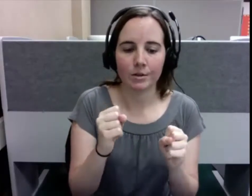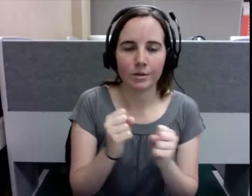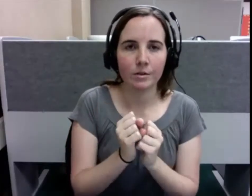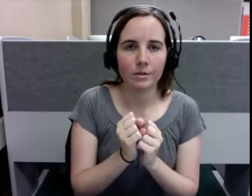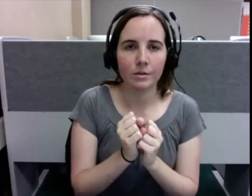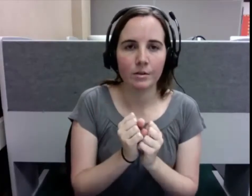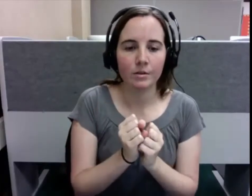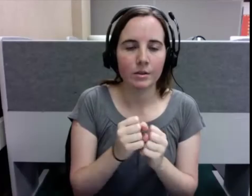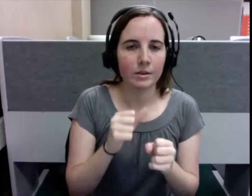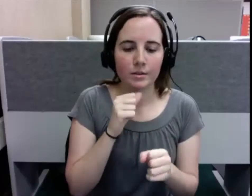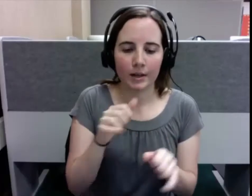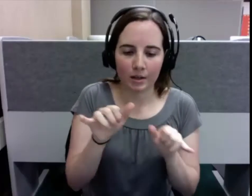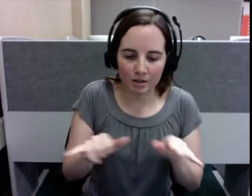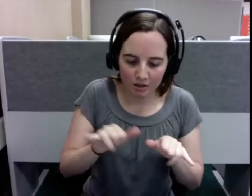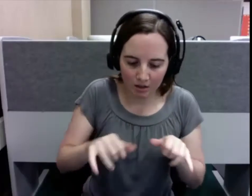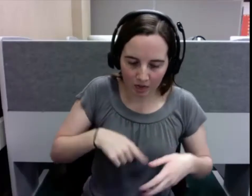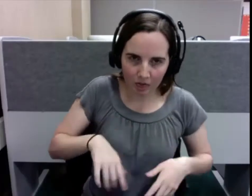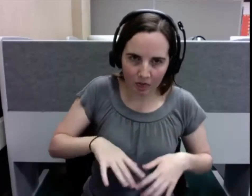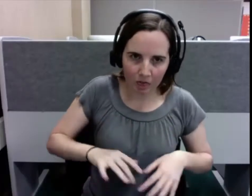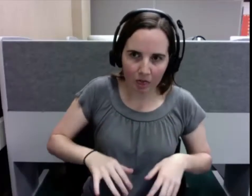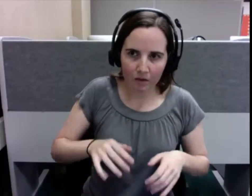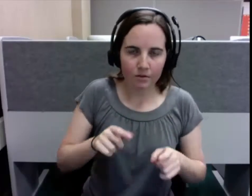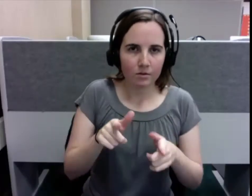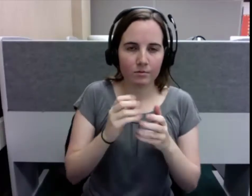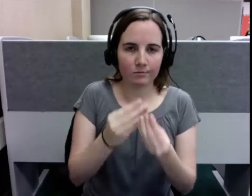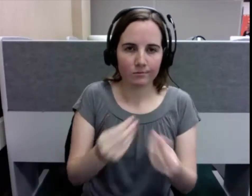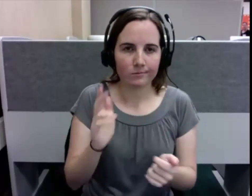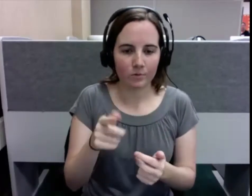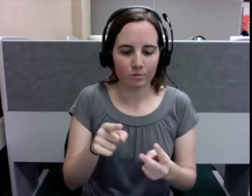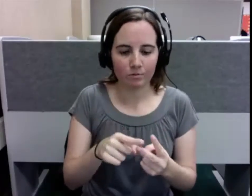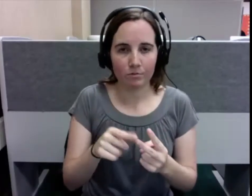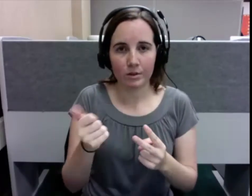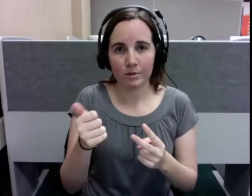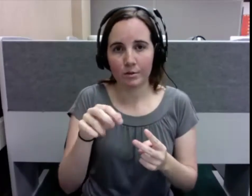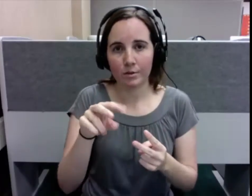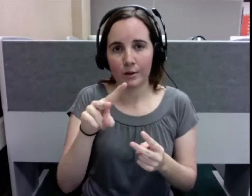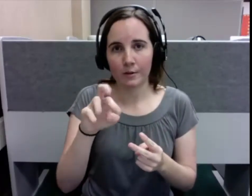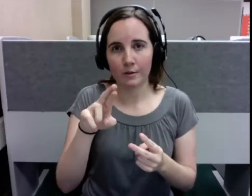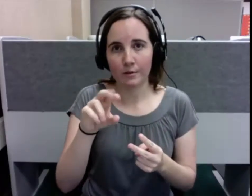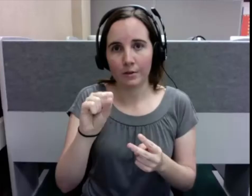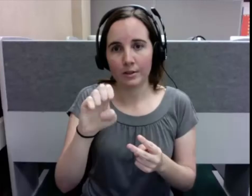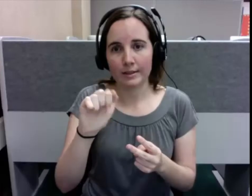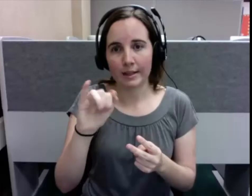a sedative called Versed. Versed is similar to Valium, but there again, it's much shorter